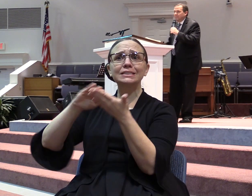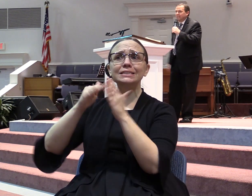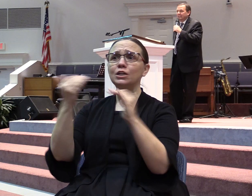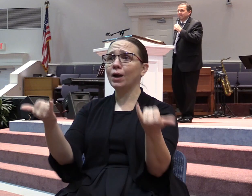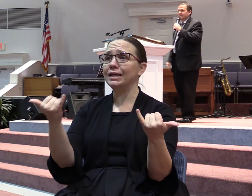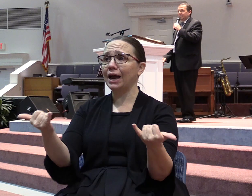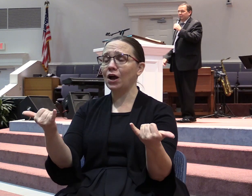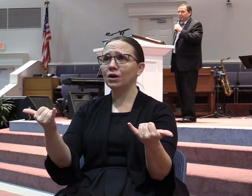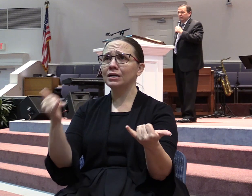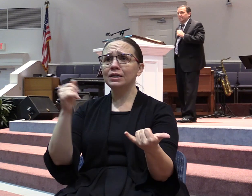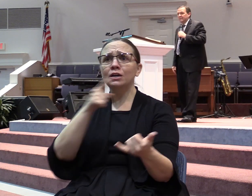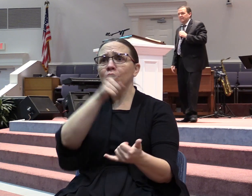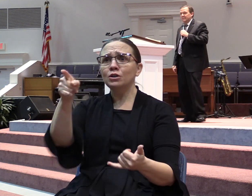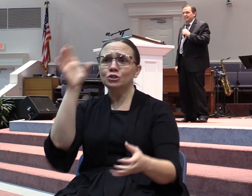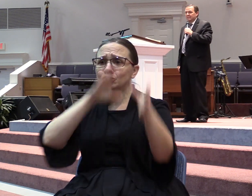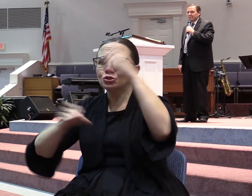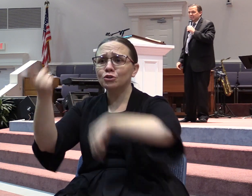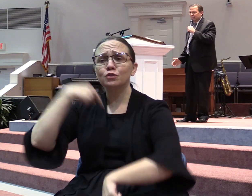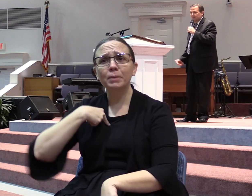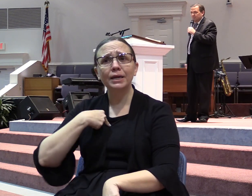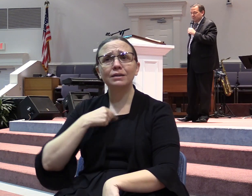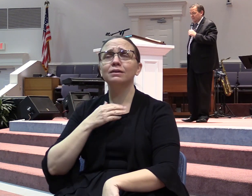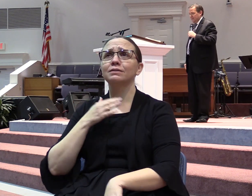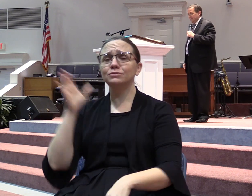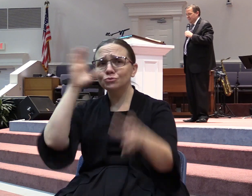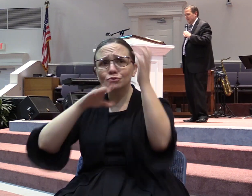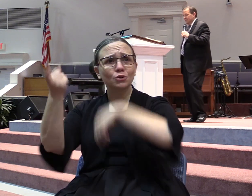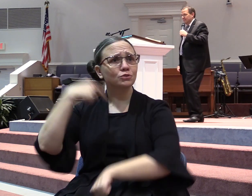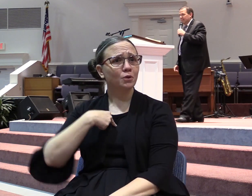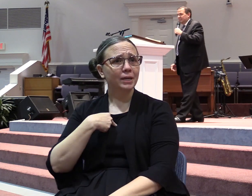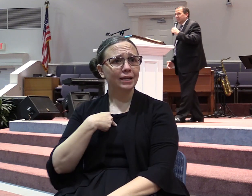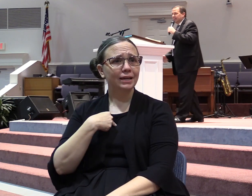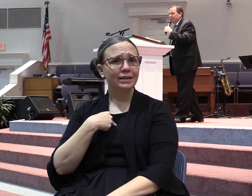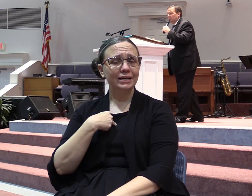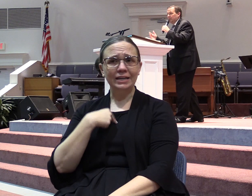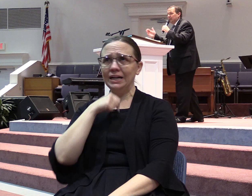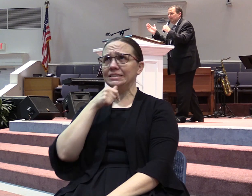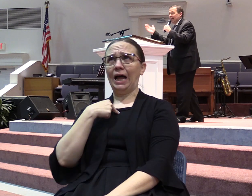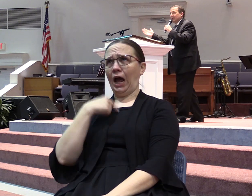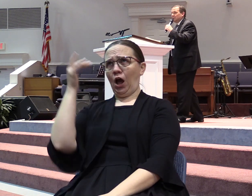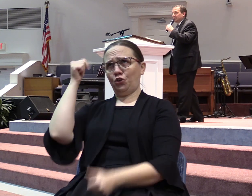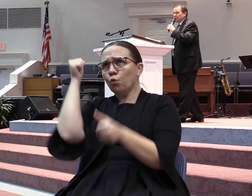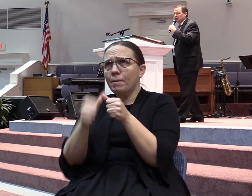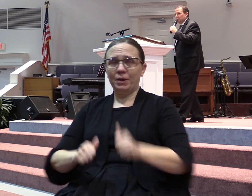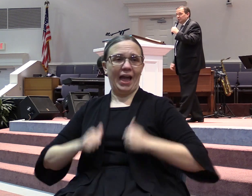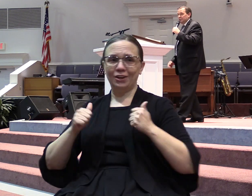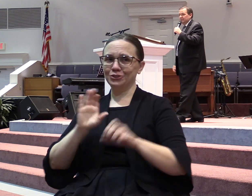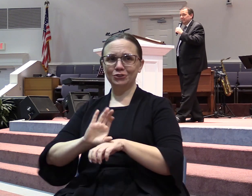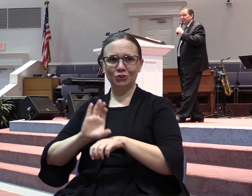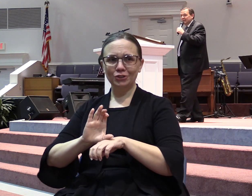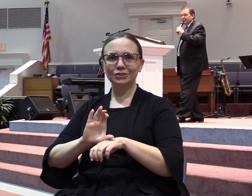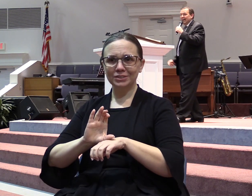now. Seek for me. Seek for me. It's not that I don't remember the address of the